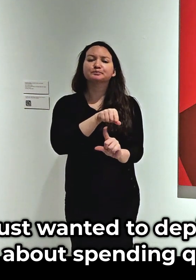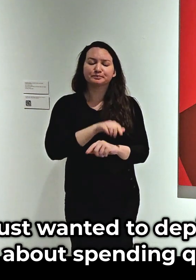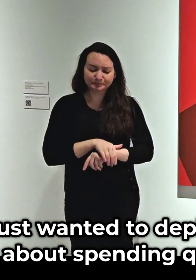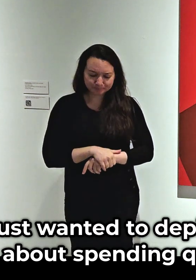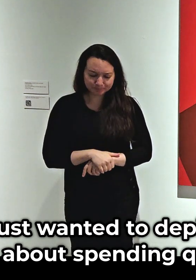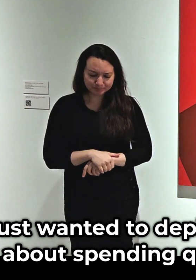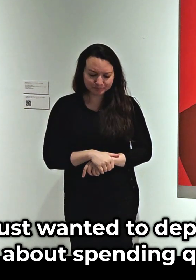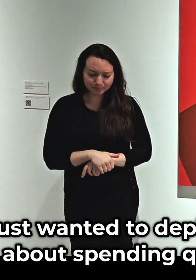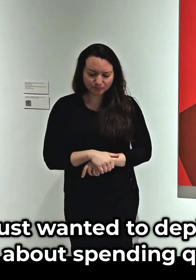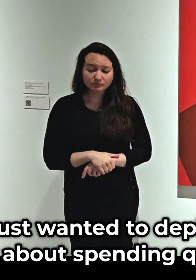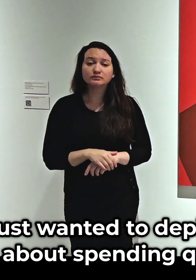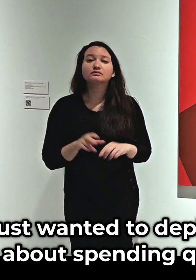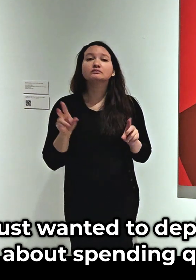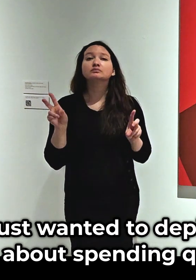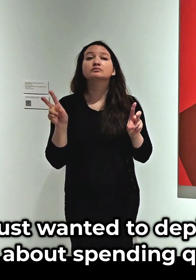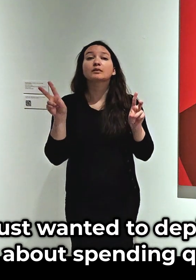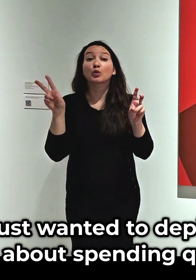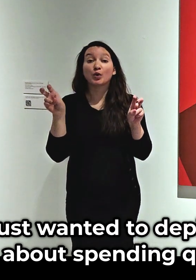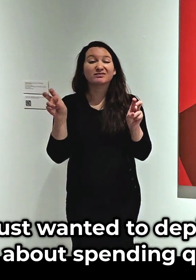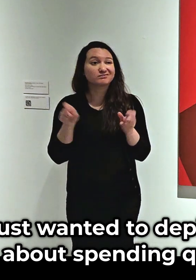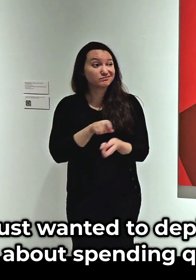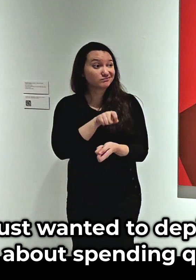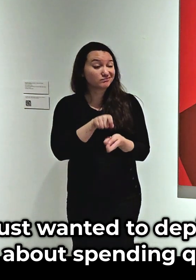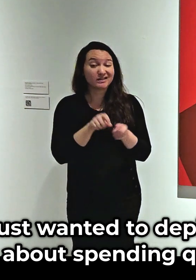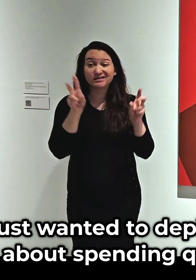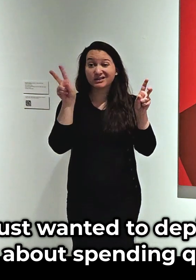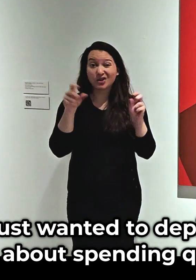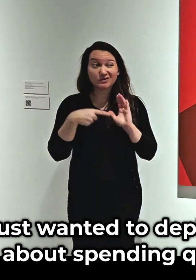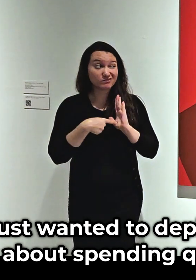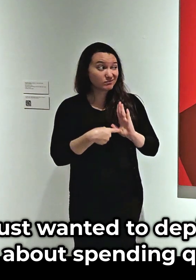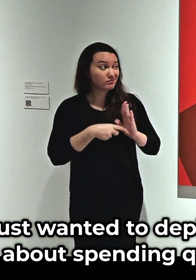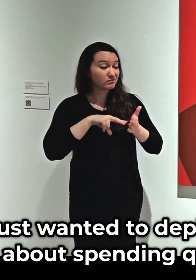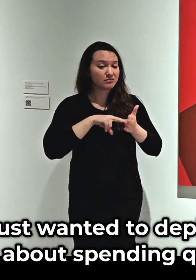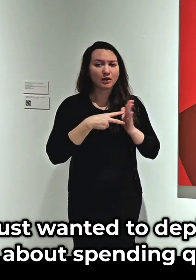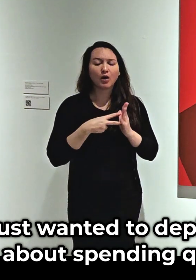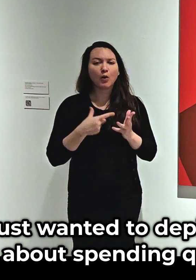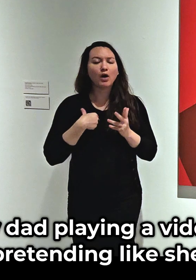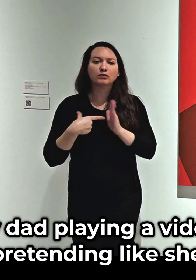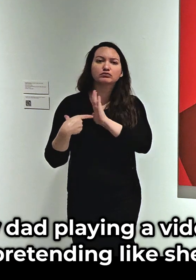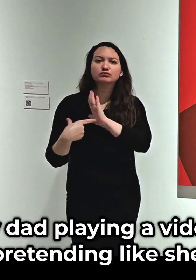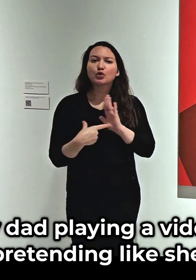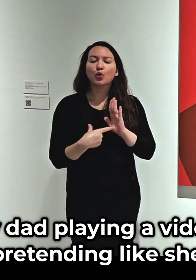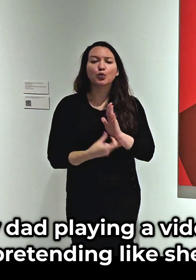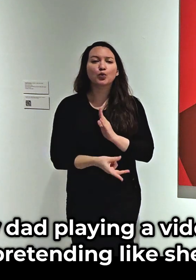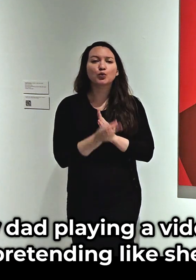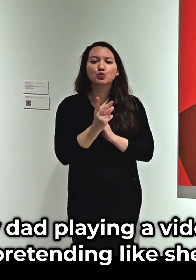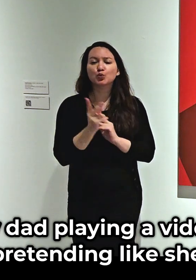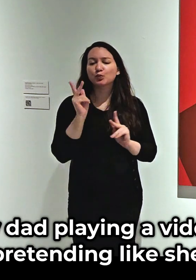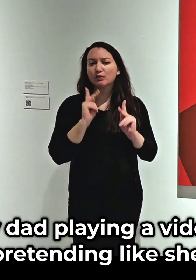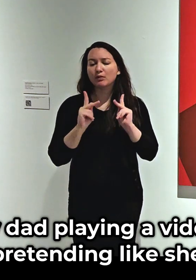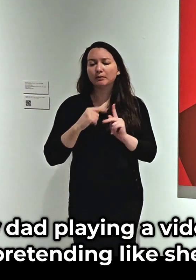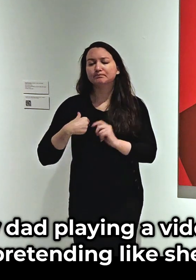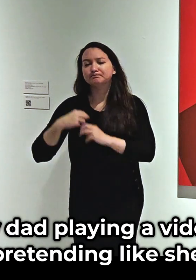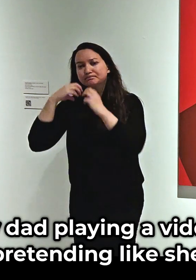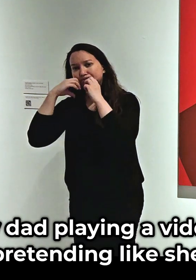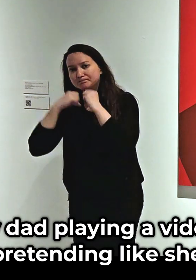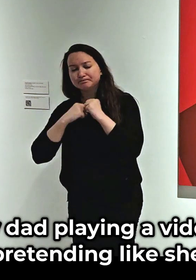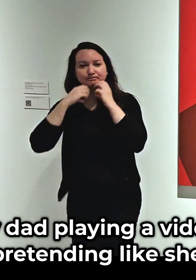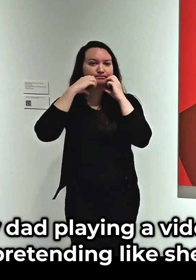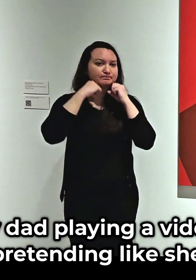two people that I care a lot about spending quality time with each other. My dad playing a video game and my little sister pretending